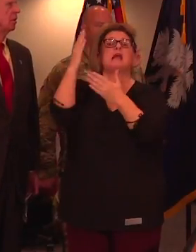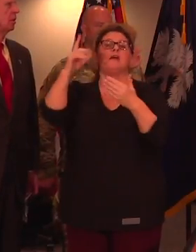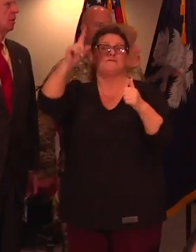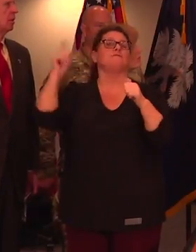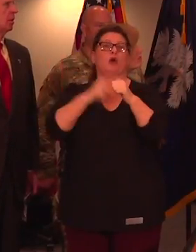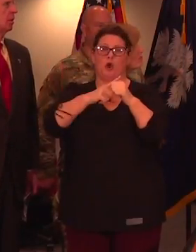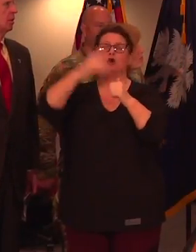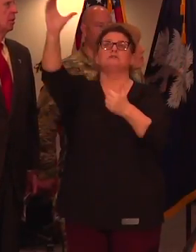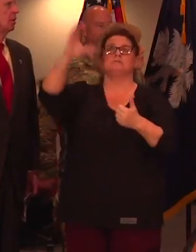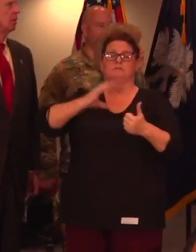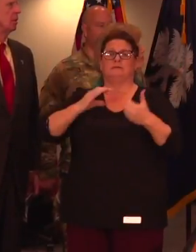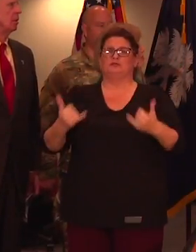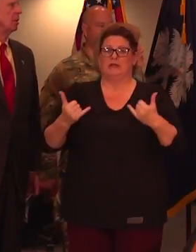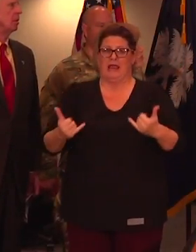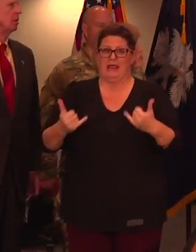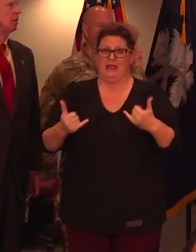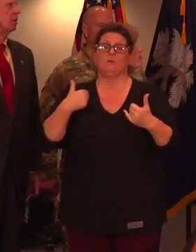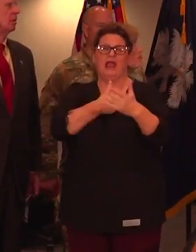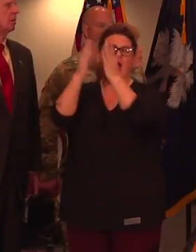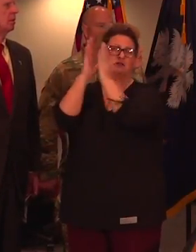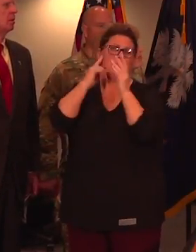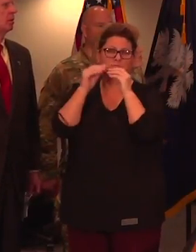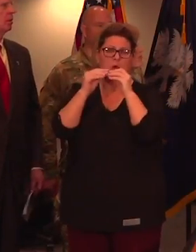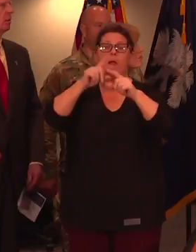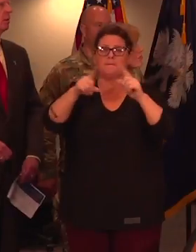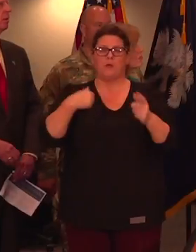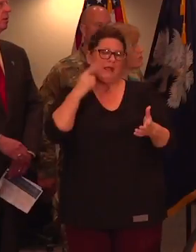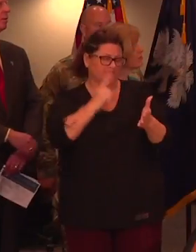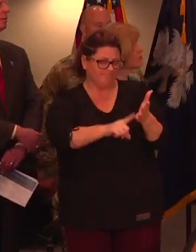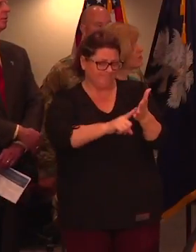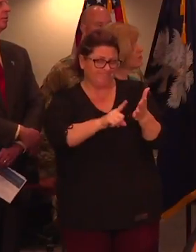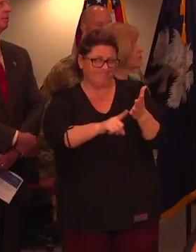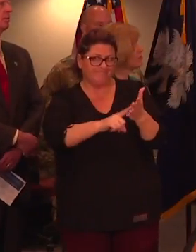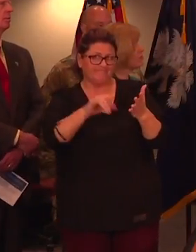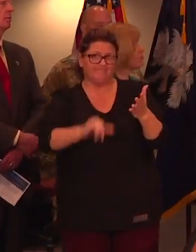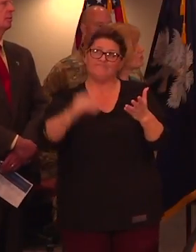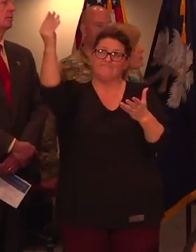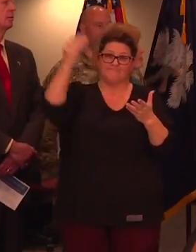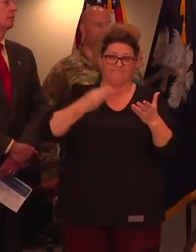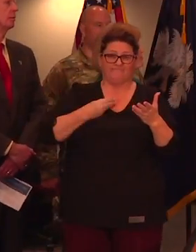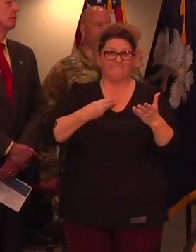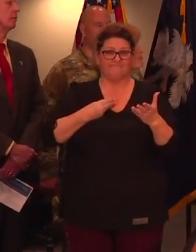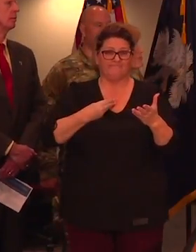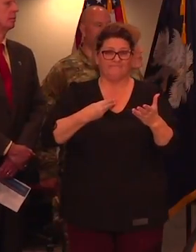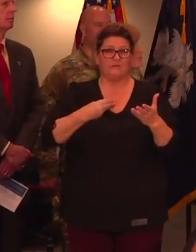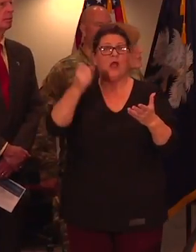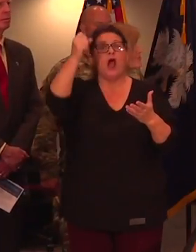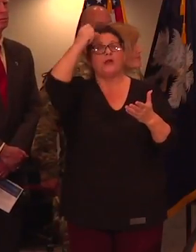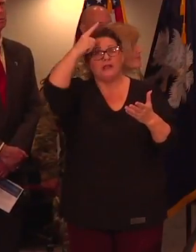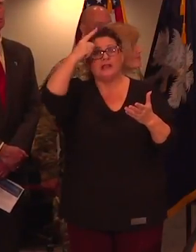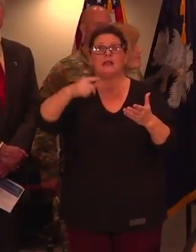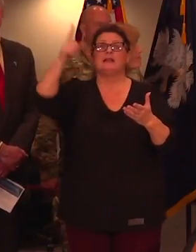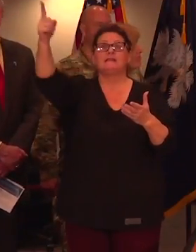first delivery today. We are inventorying that delivery. We never know exactly what you get until you open